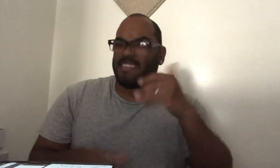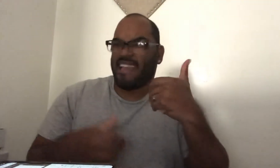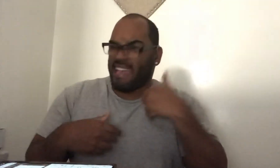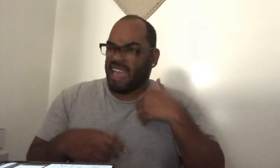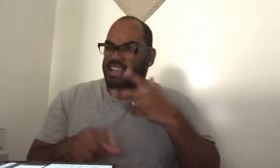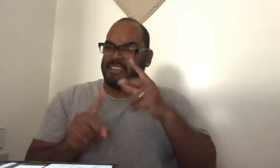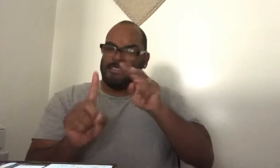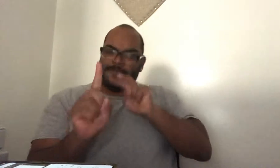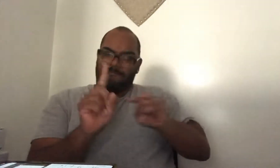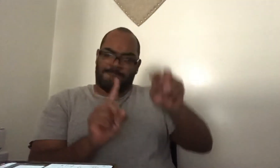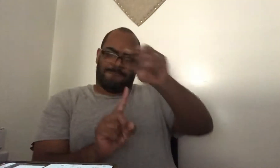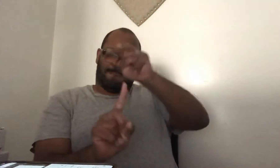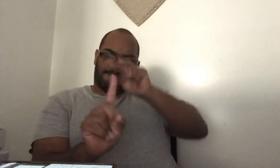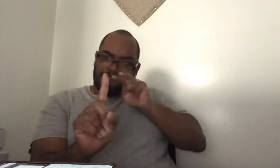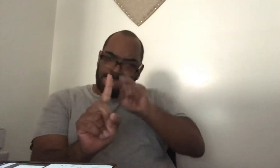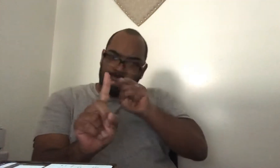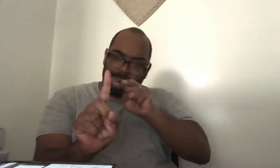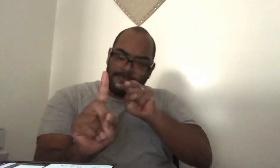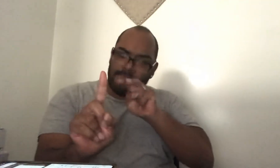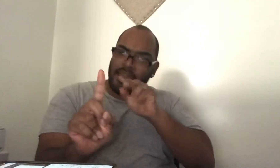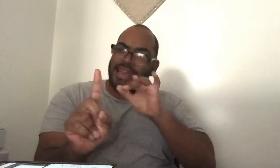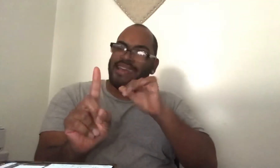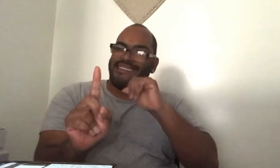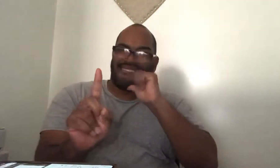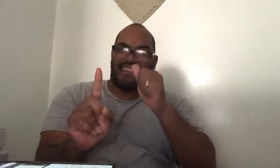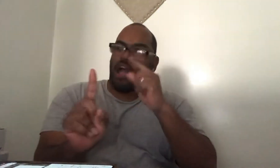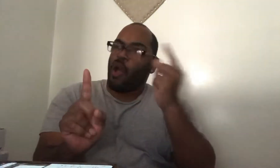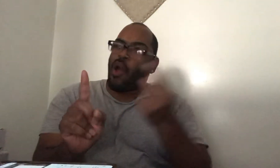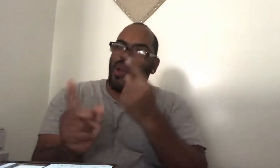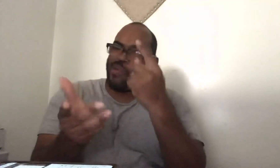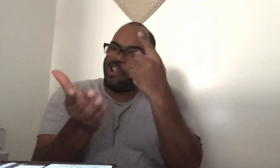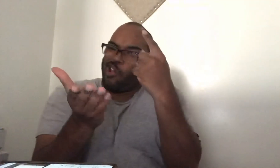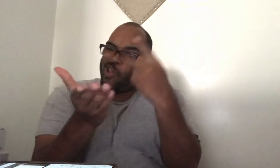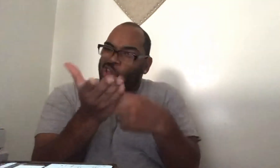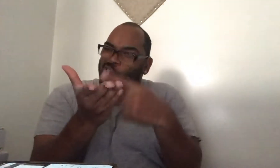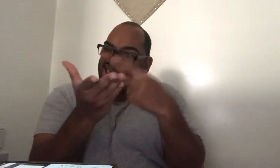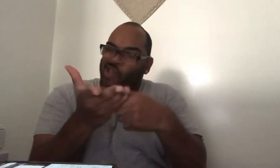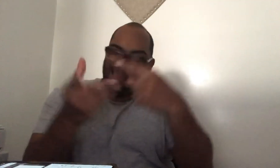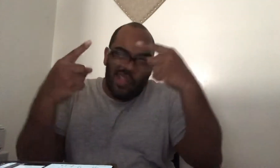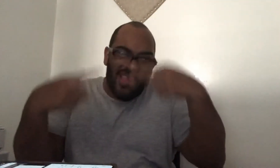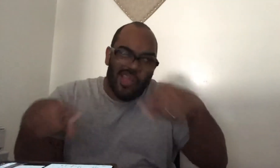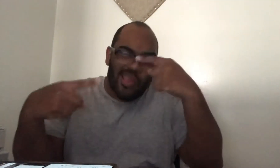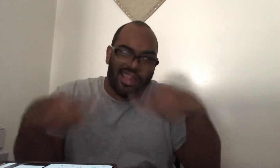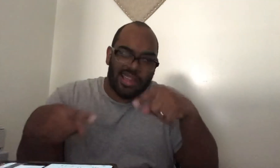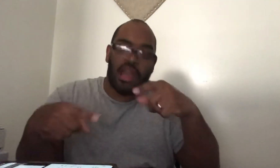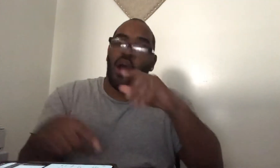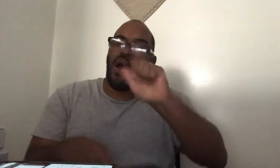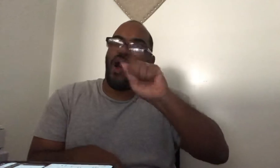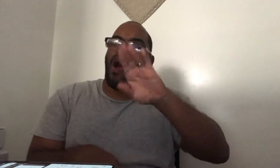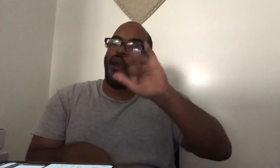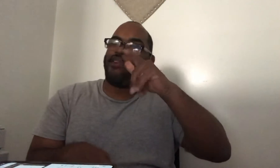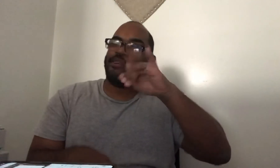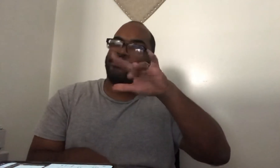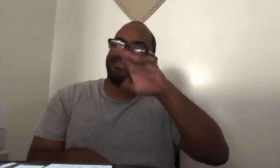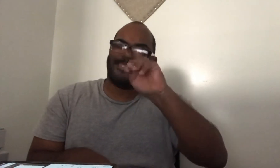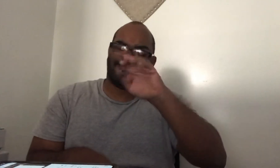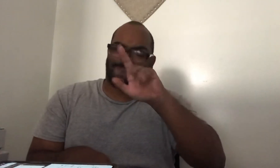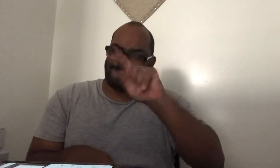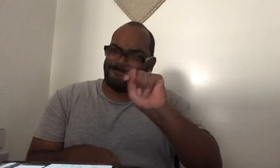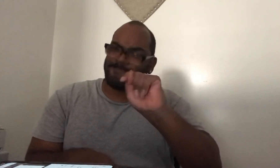argument, but it isn't necessarily always an argument. I don't say arguments partly because I don't want people to think that it's a fight, or